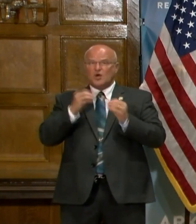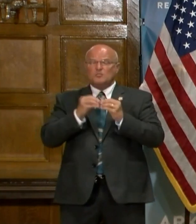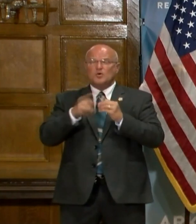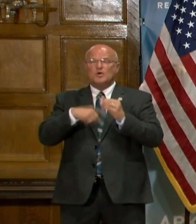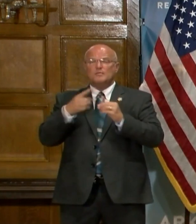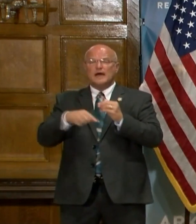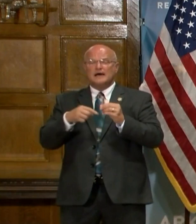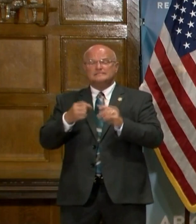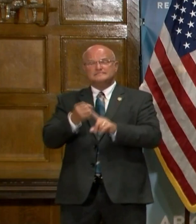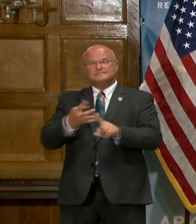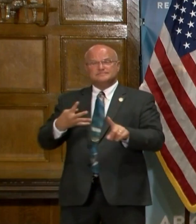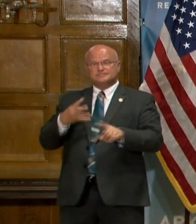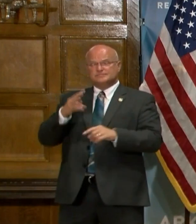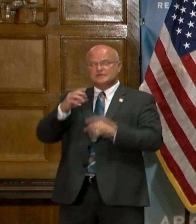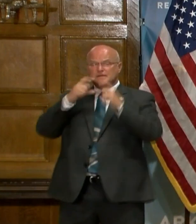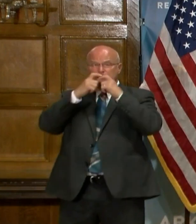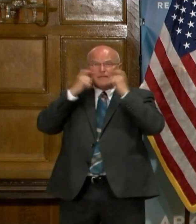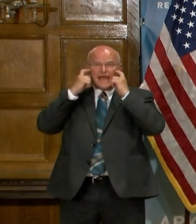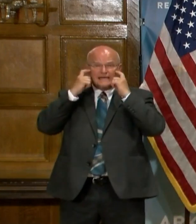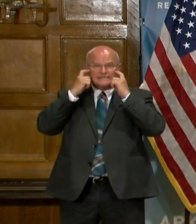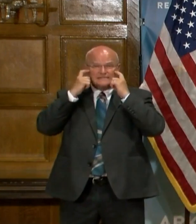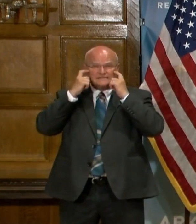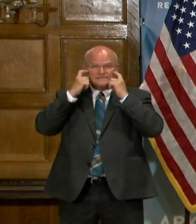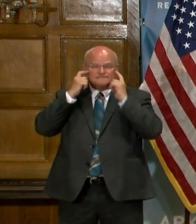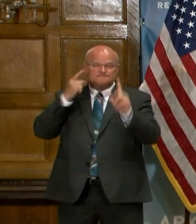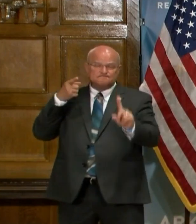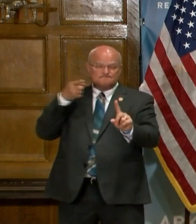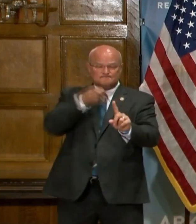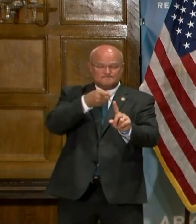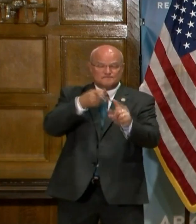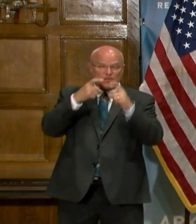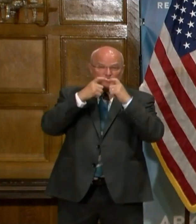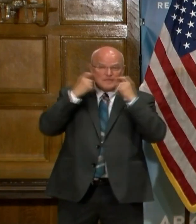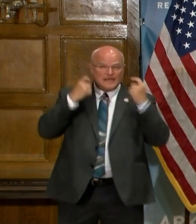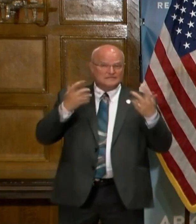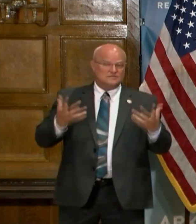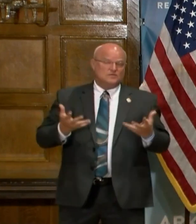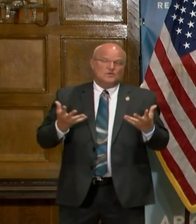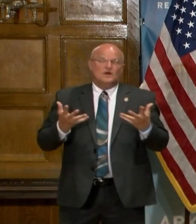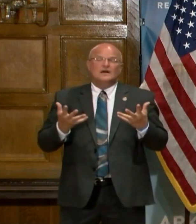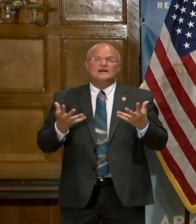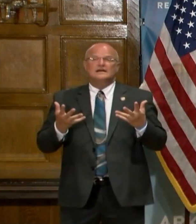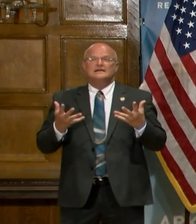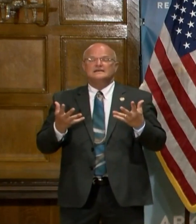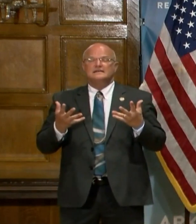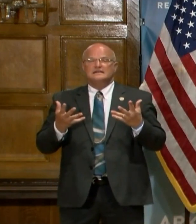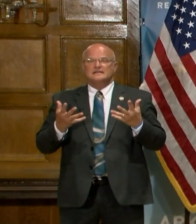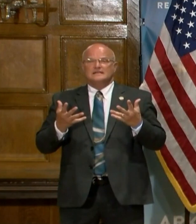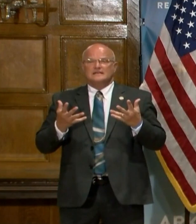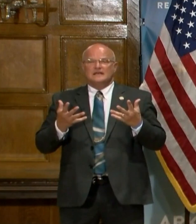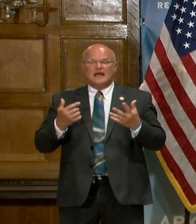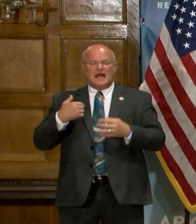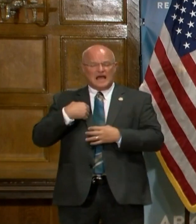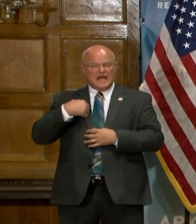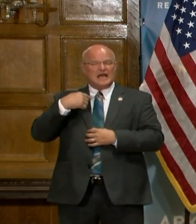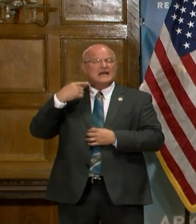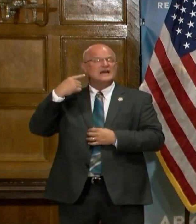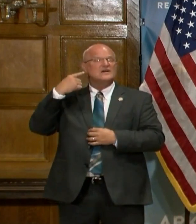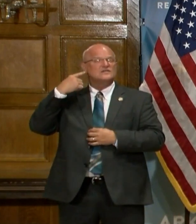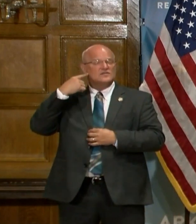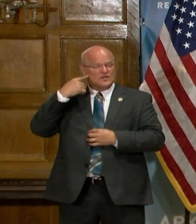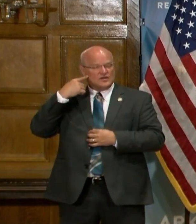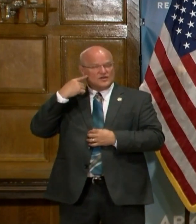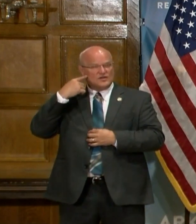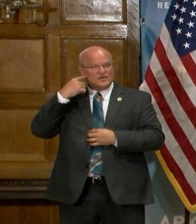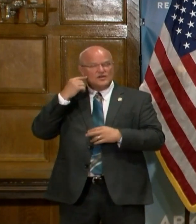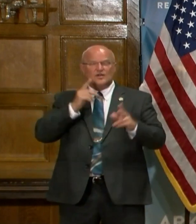more about masks. Specifically, what I would like to talk about is what I've heard some